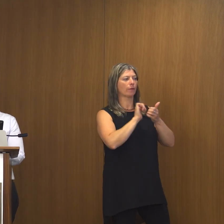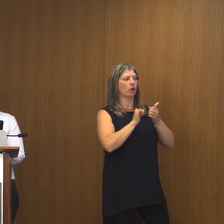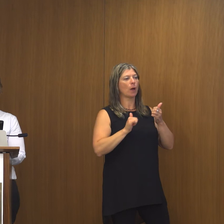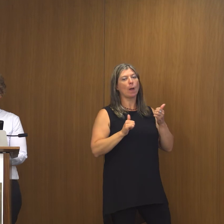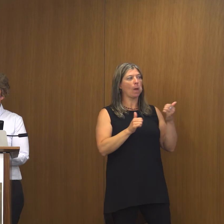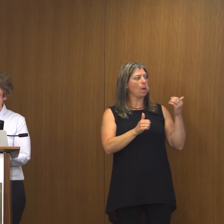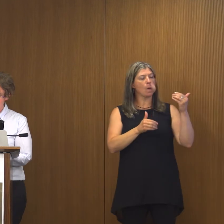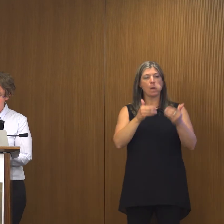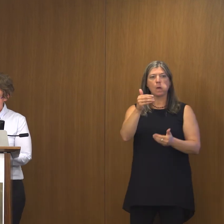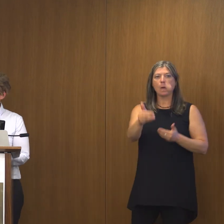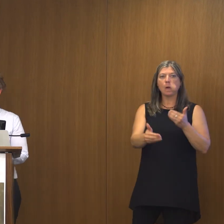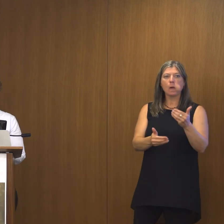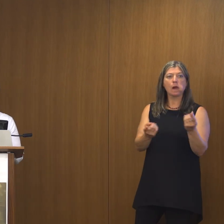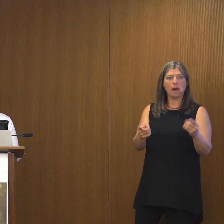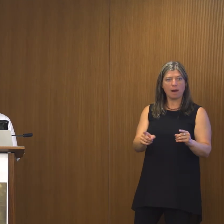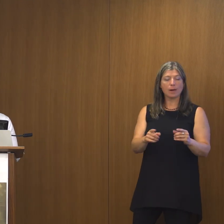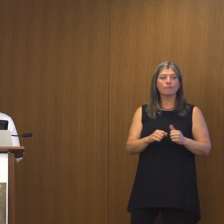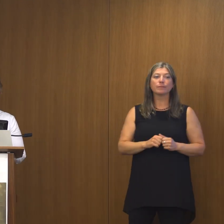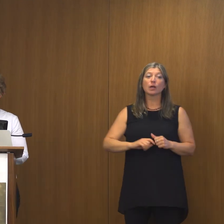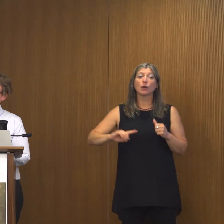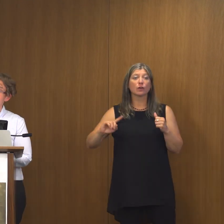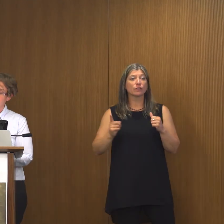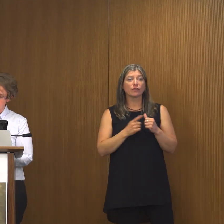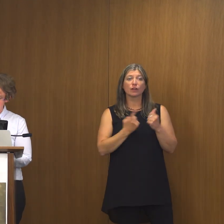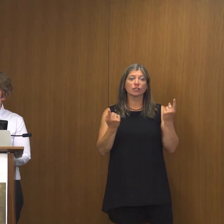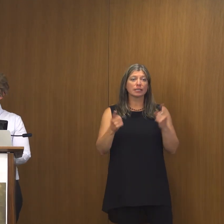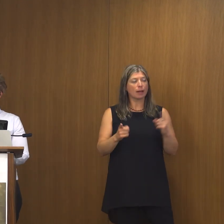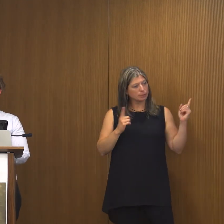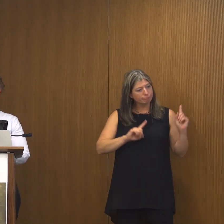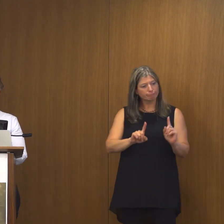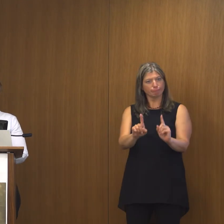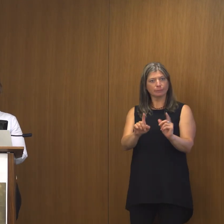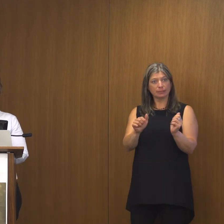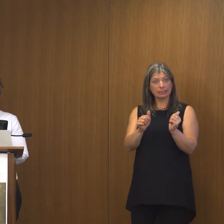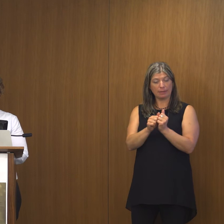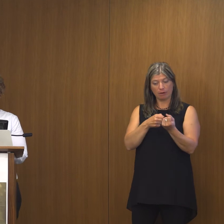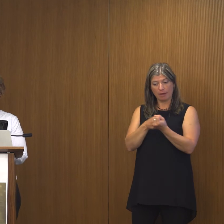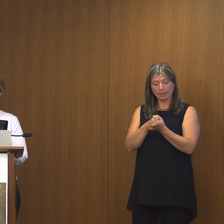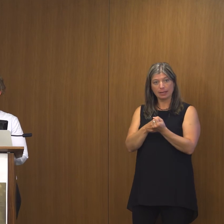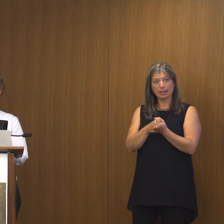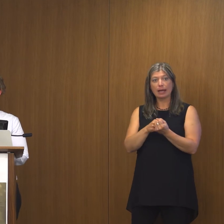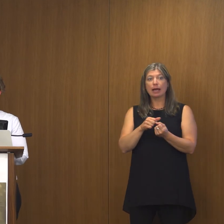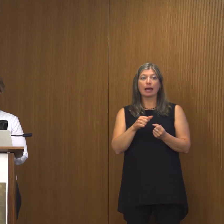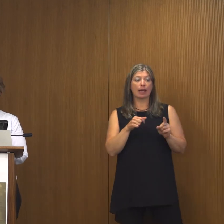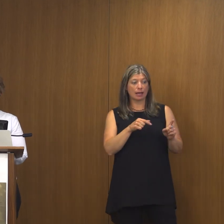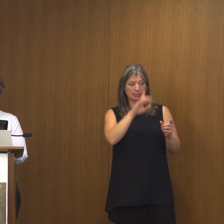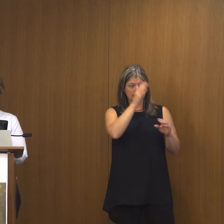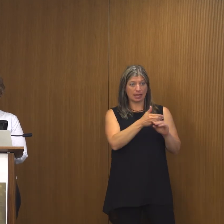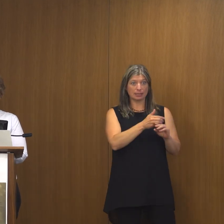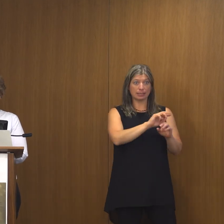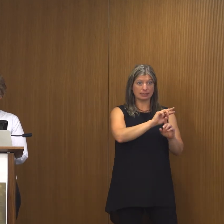things go as planned. The first time Annie and I found ourselves advocating for our children together was when Liam was in 8th grade and Mahad in